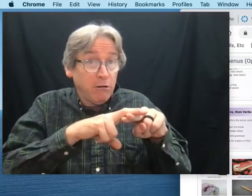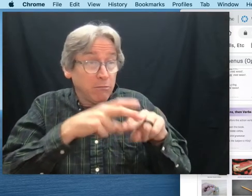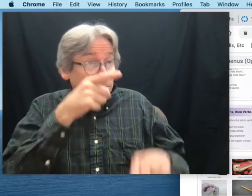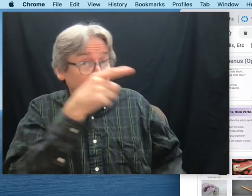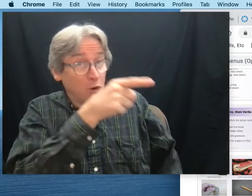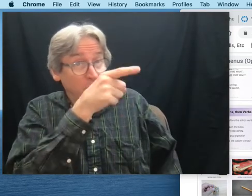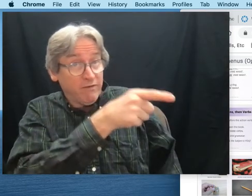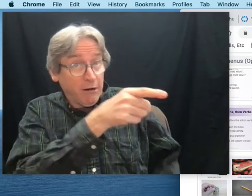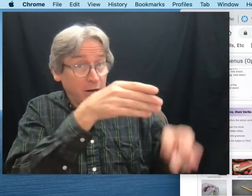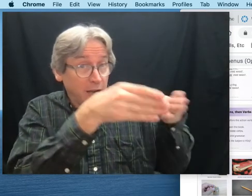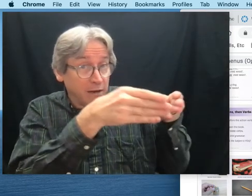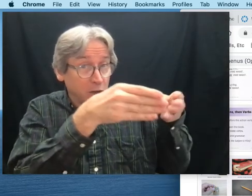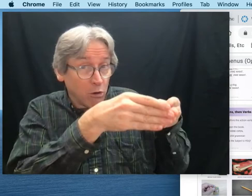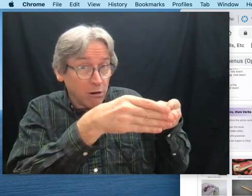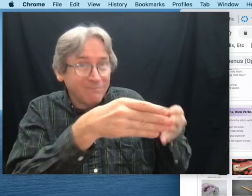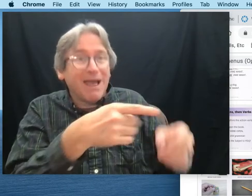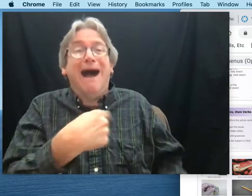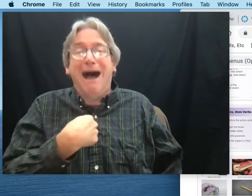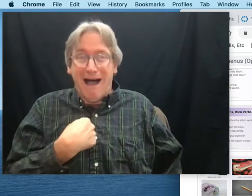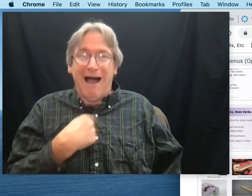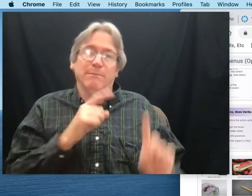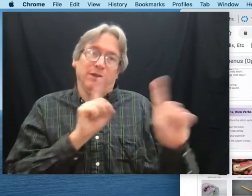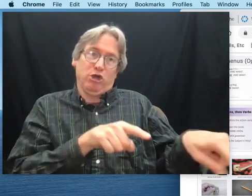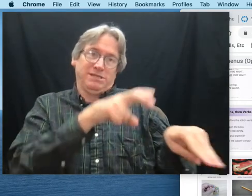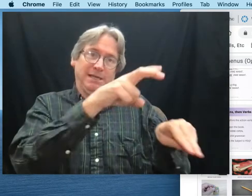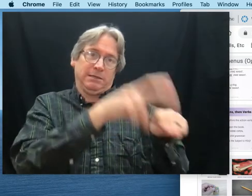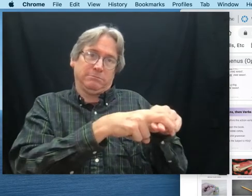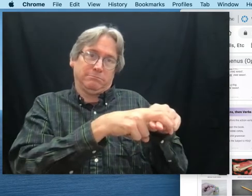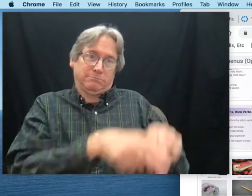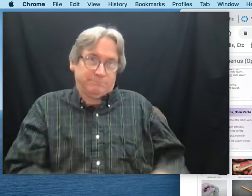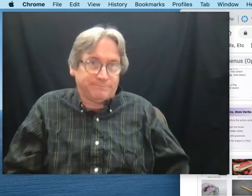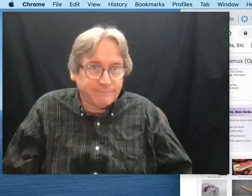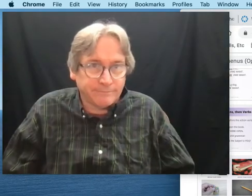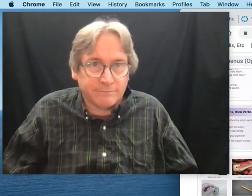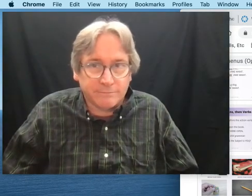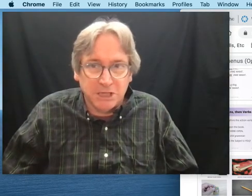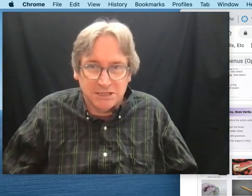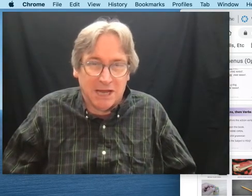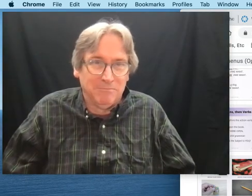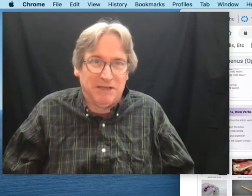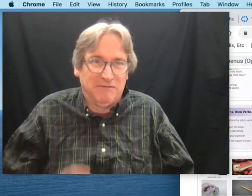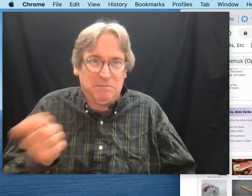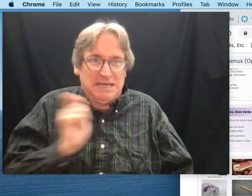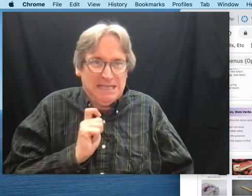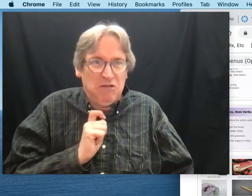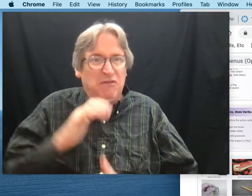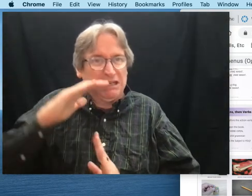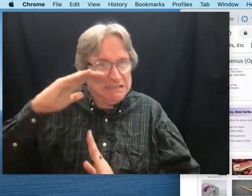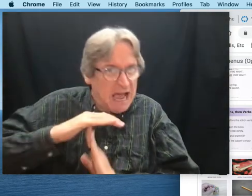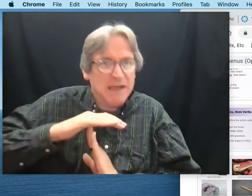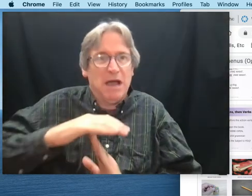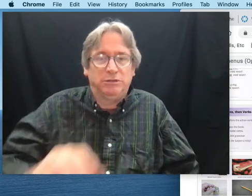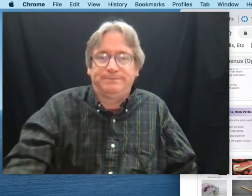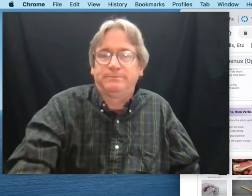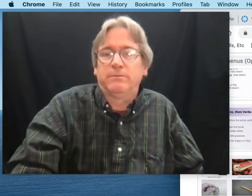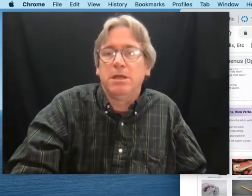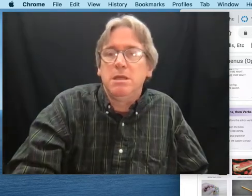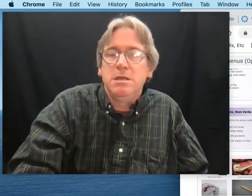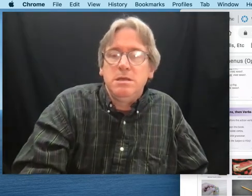Chair over there in the corner, I'm going to go sit. Because I'm giving myself a